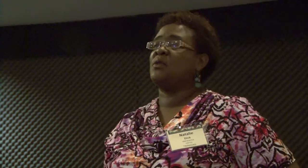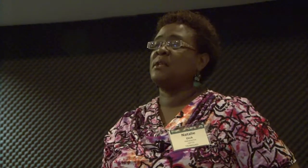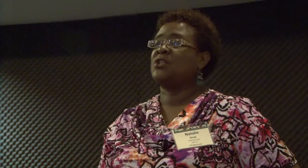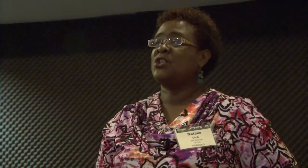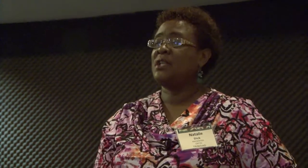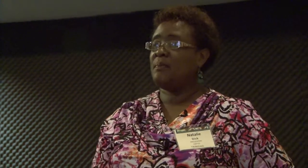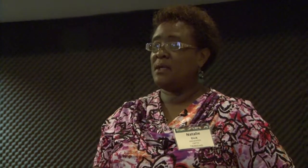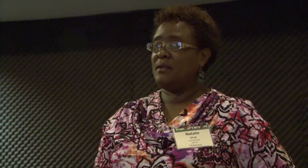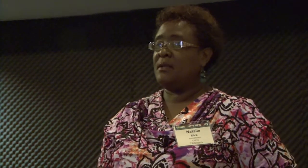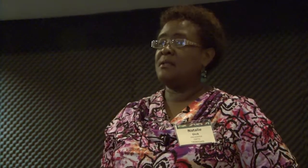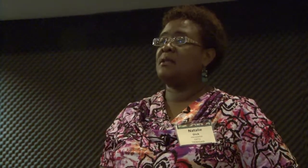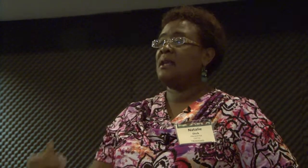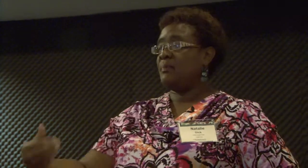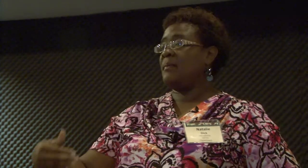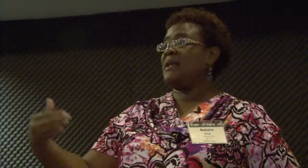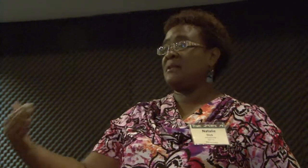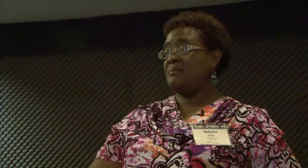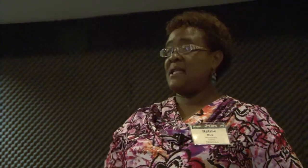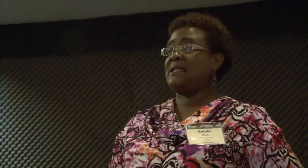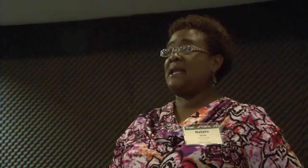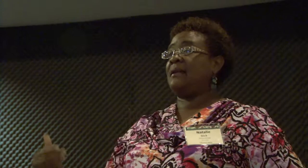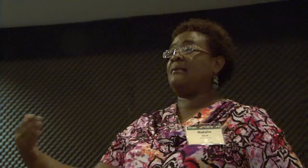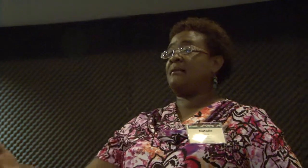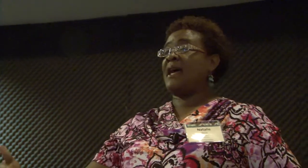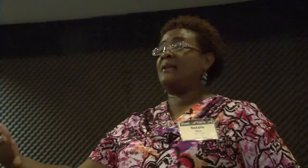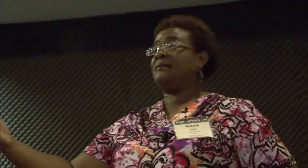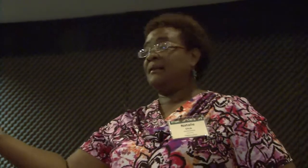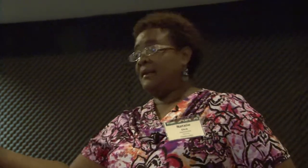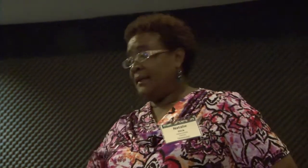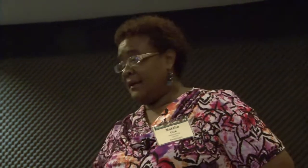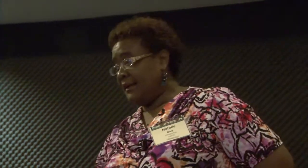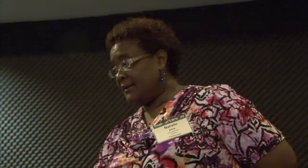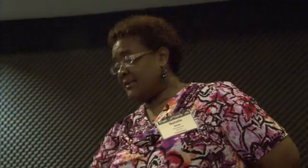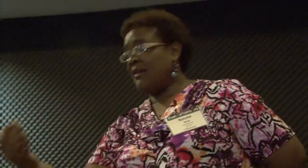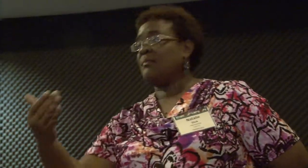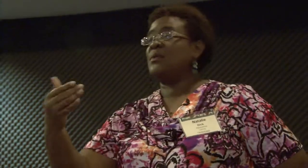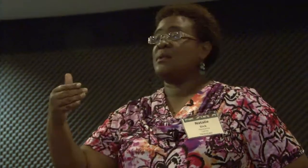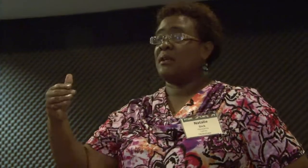would be so much cheaper to implement and maintain than